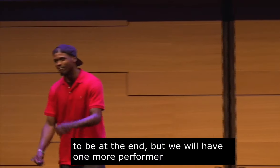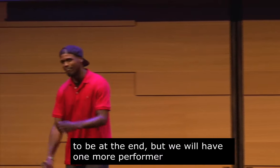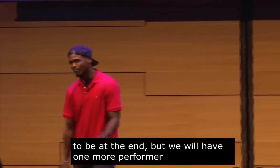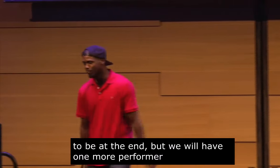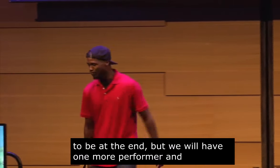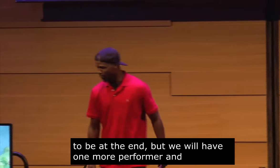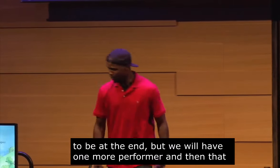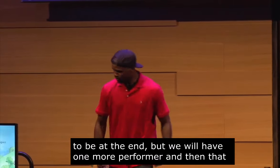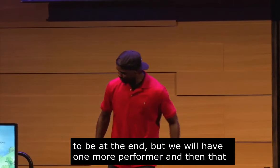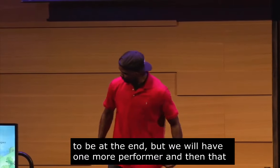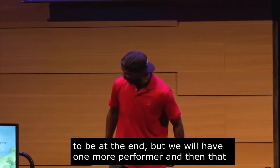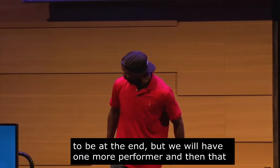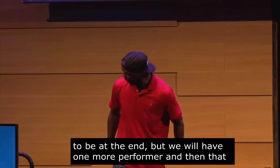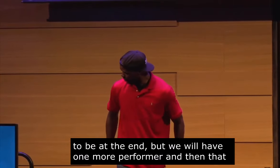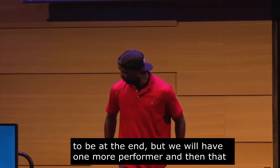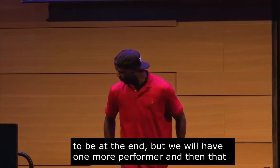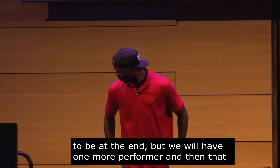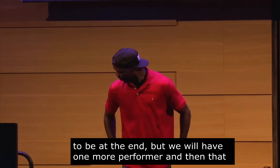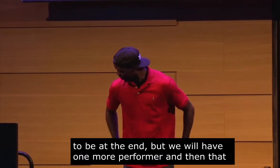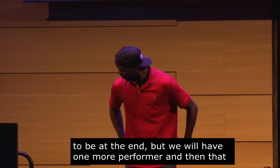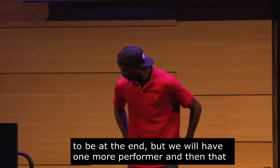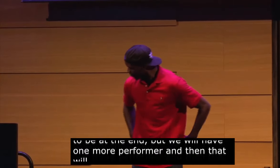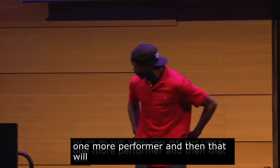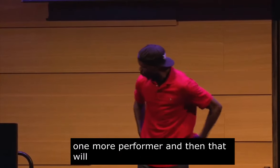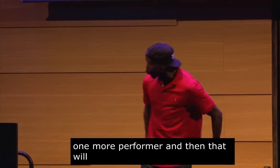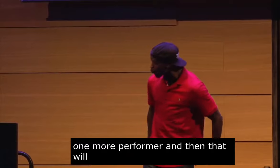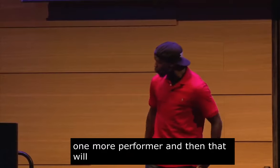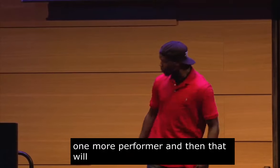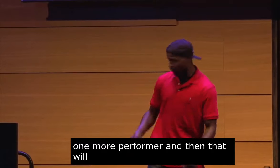and then that'll be it.